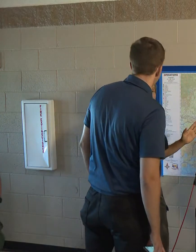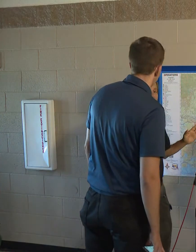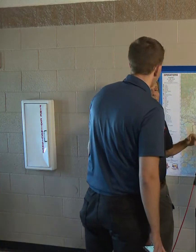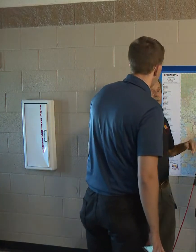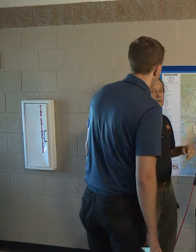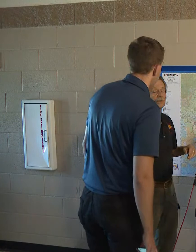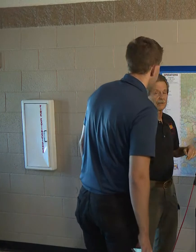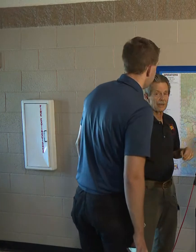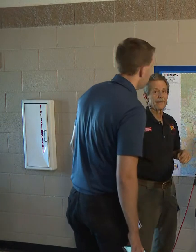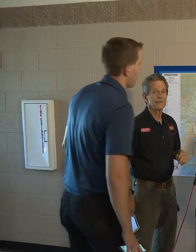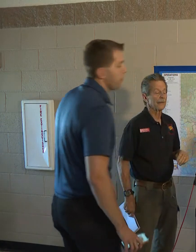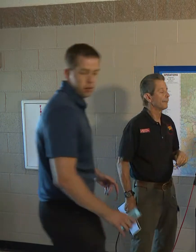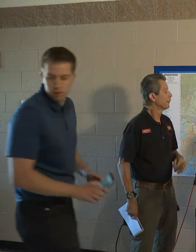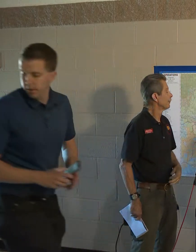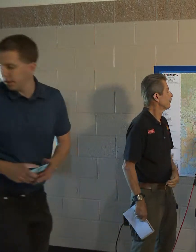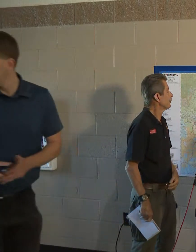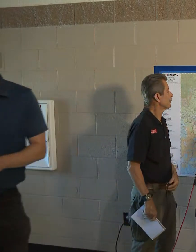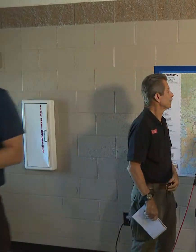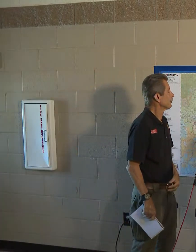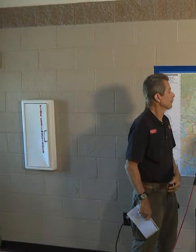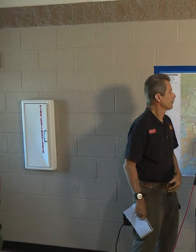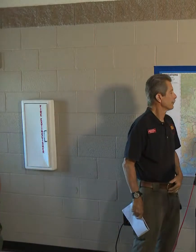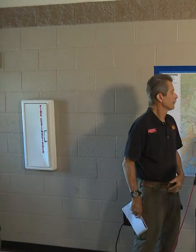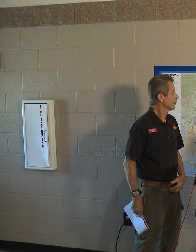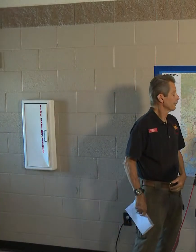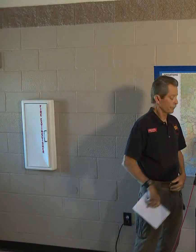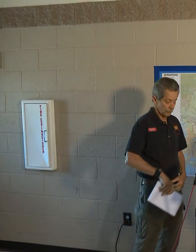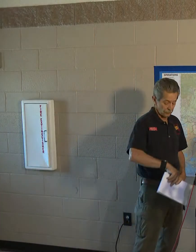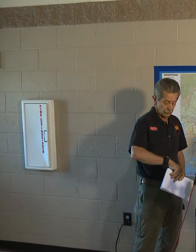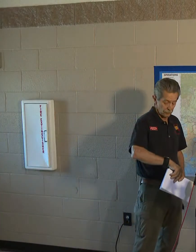ridge east of Russell Gulch? Yeah. Okay.